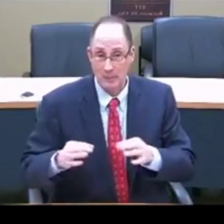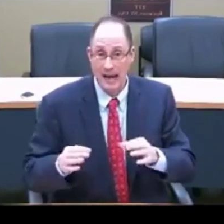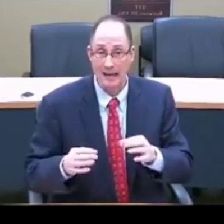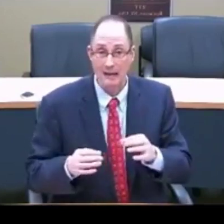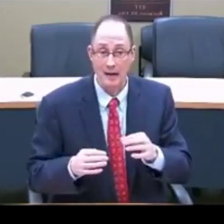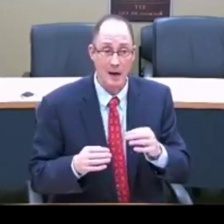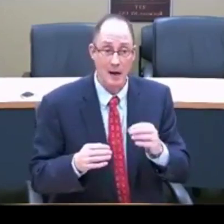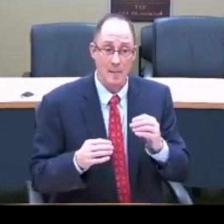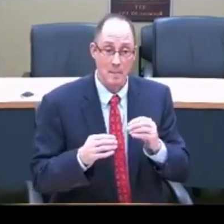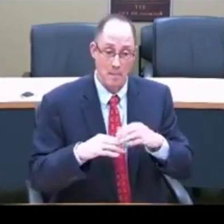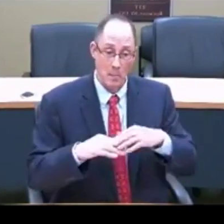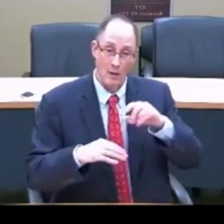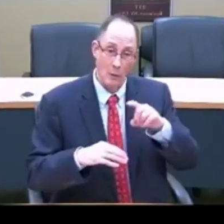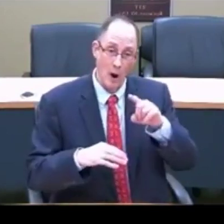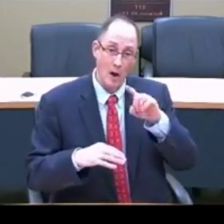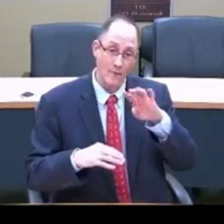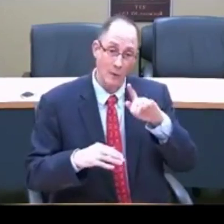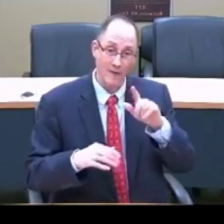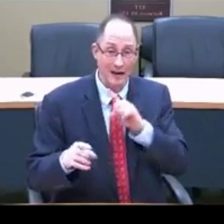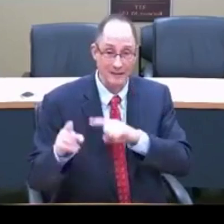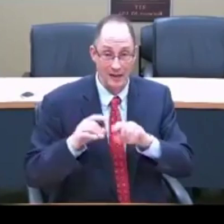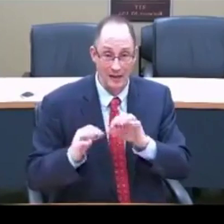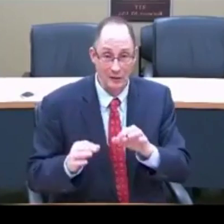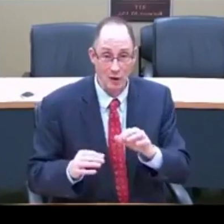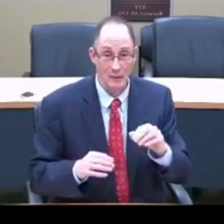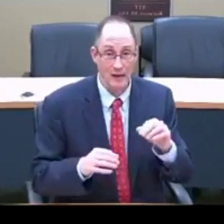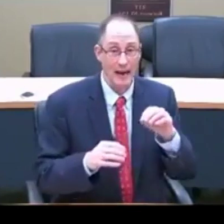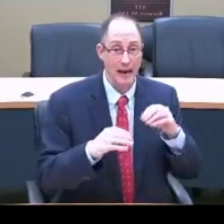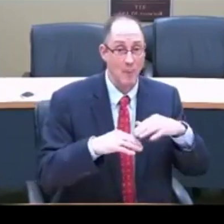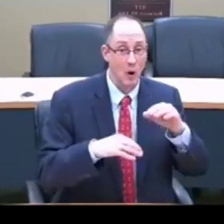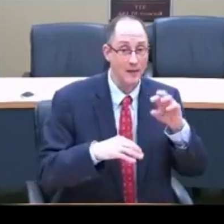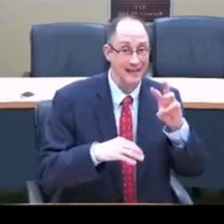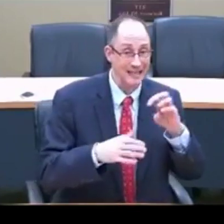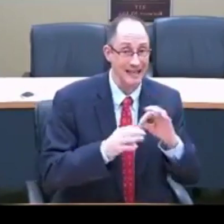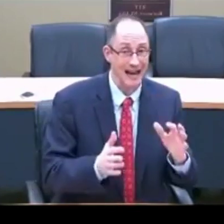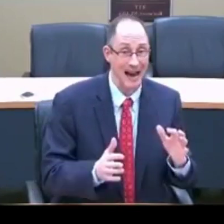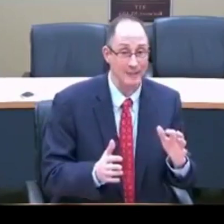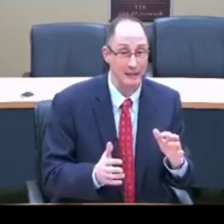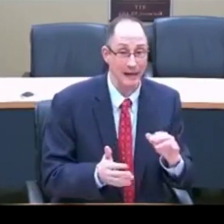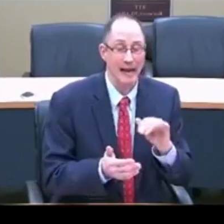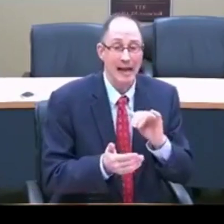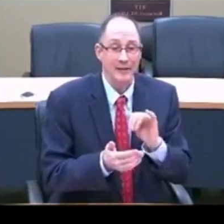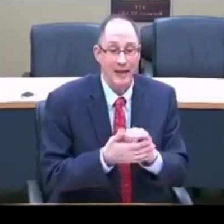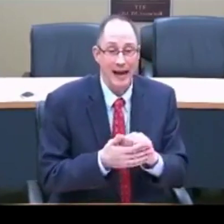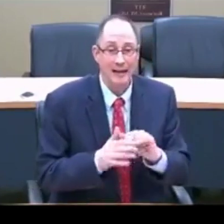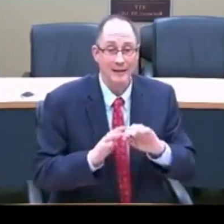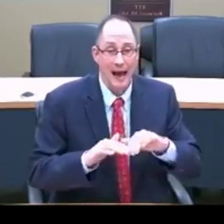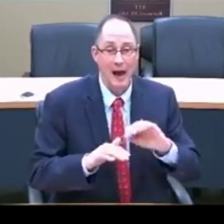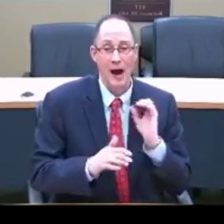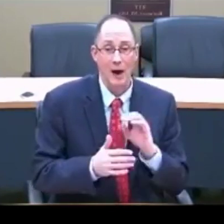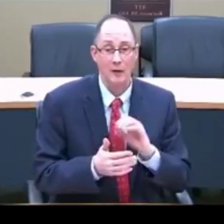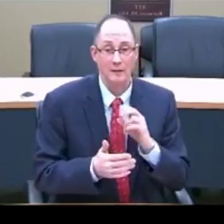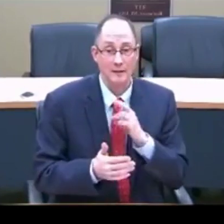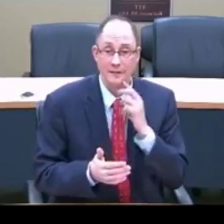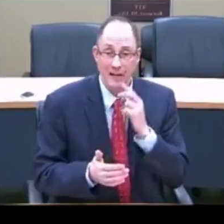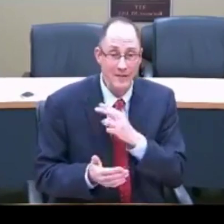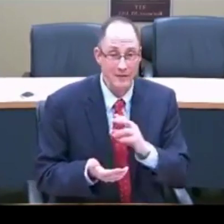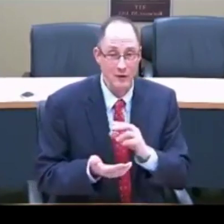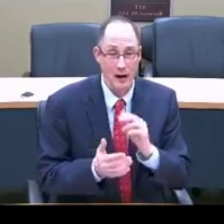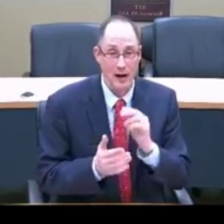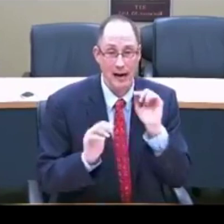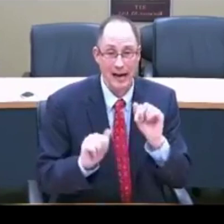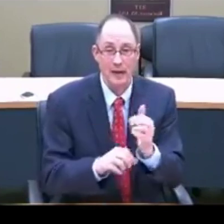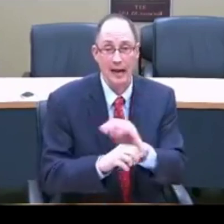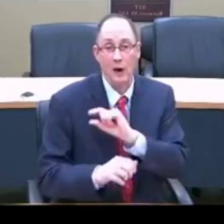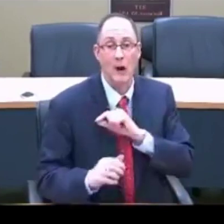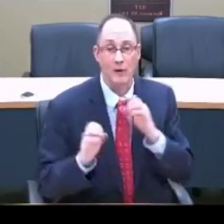explained, more than 145 sign language interpreters and more than 60 capsules. That's how our deaf-ahead-of students